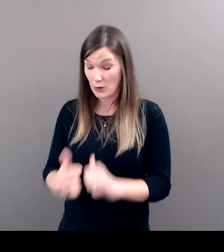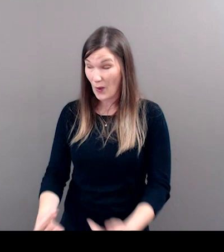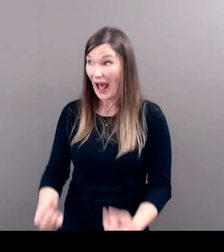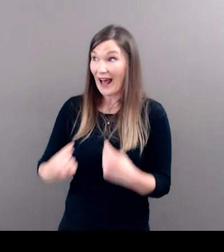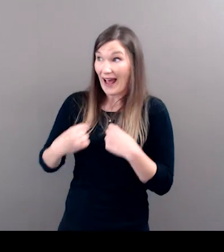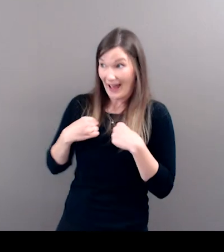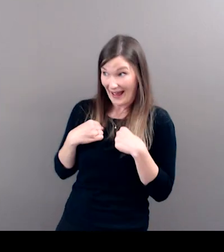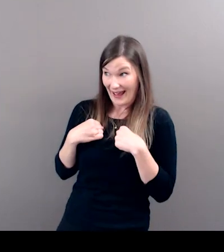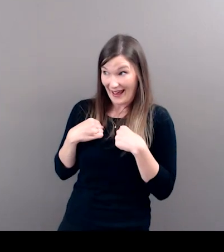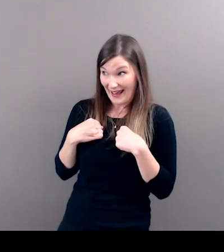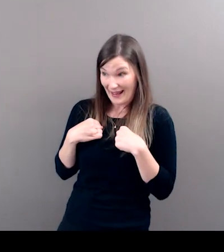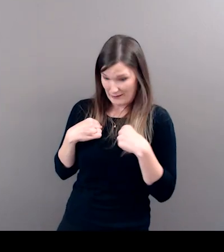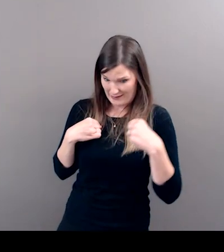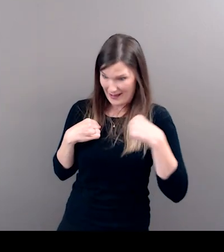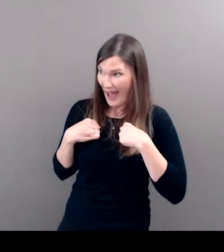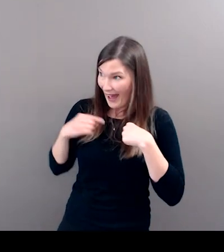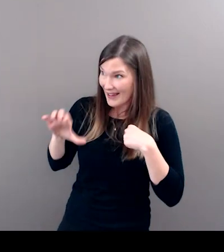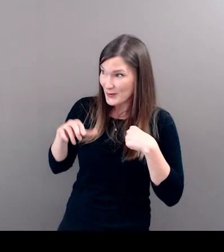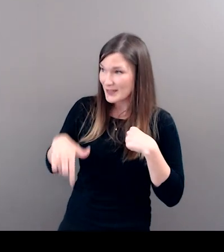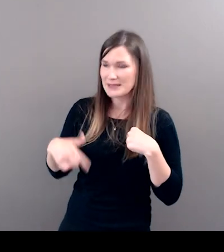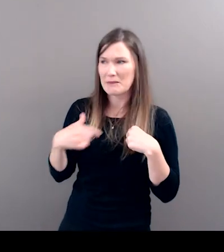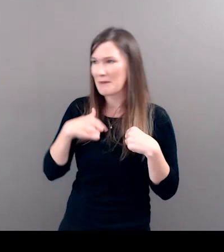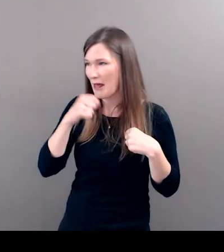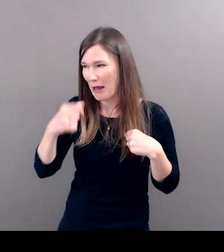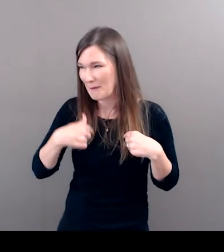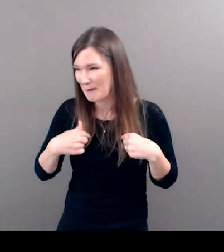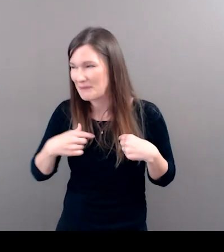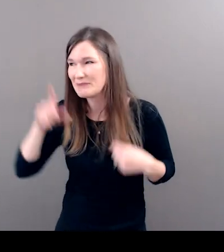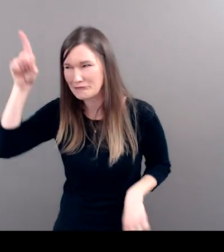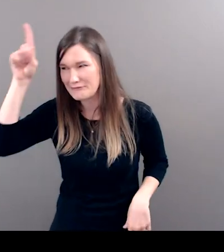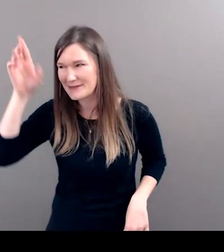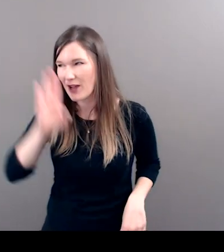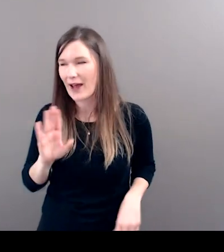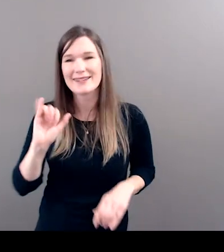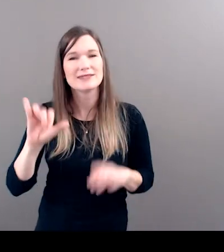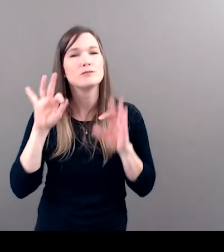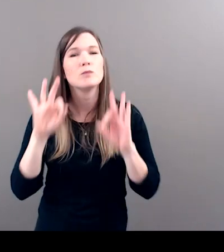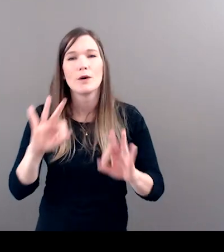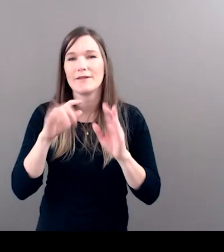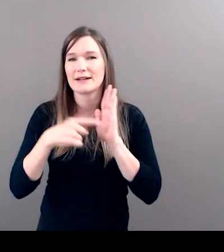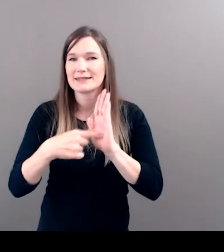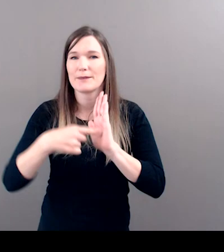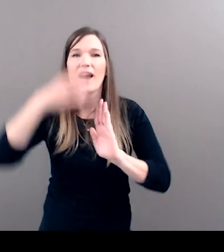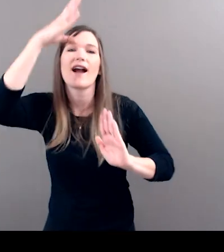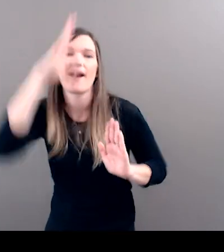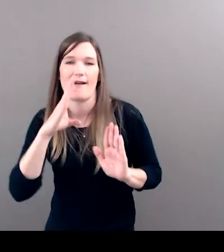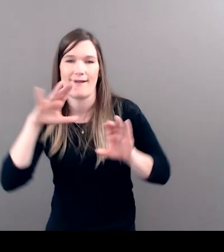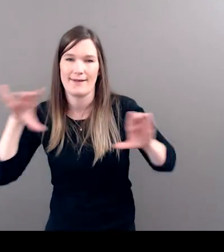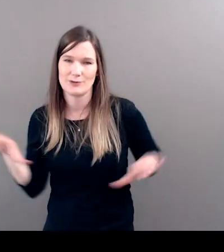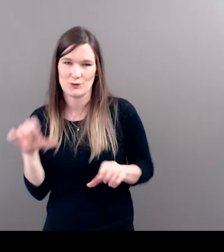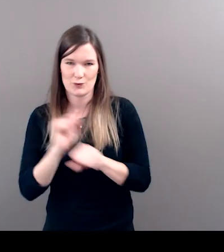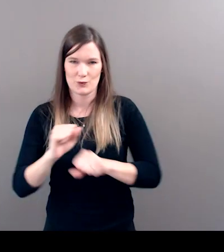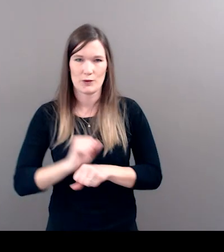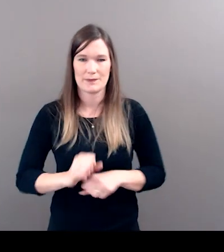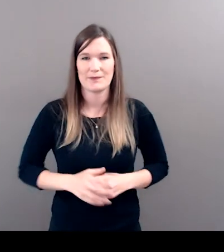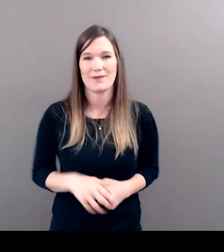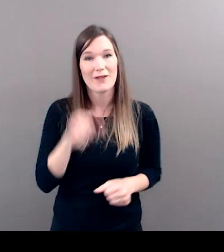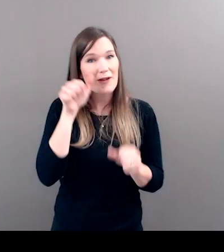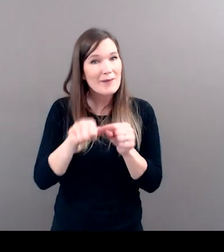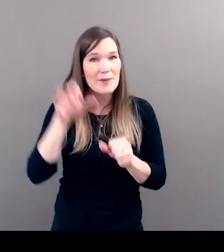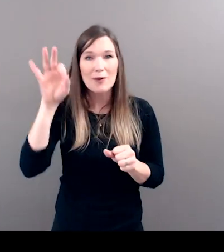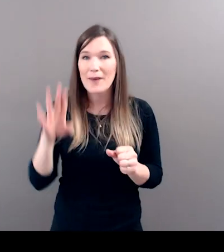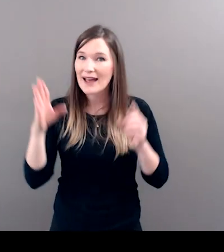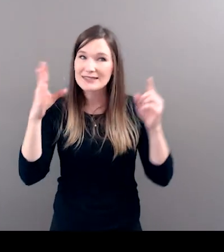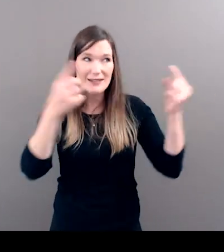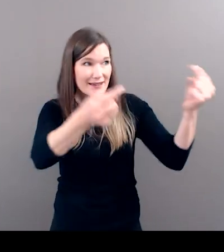This is a perfect example of God. And I remember a pastor came there, and he had heard about it, and he came,